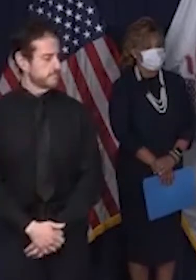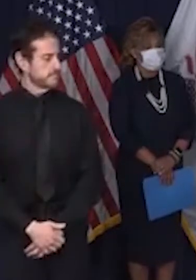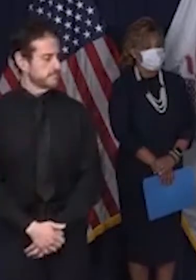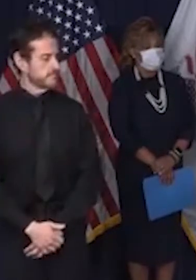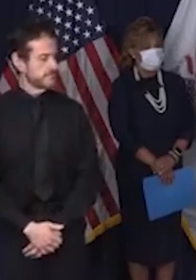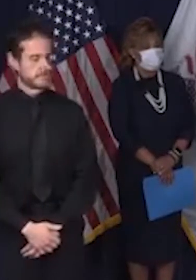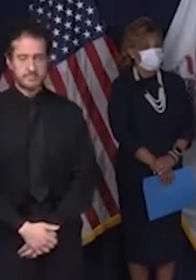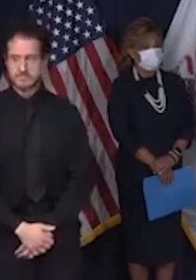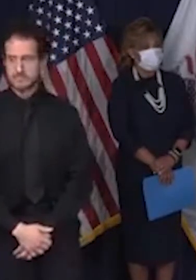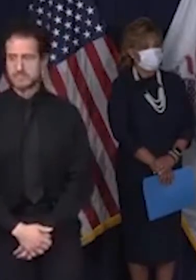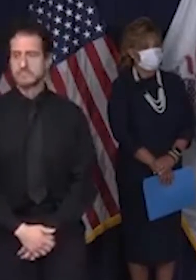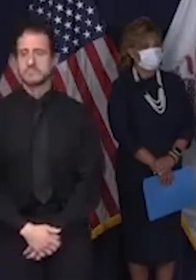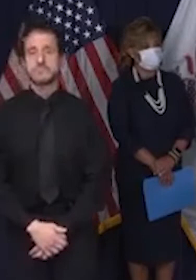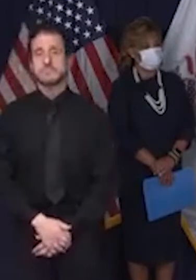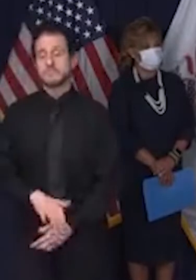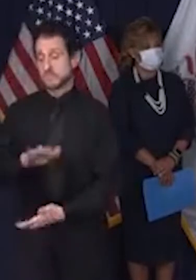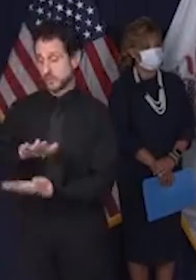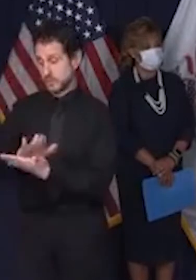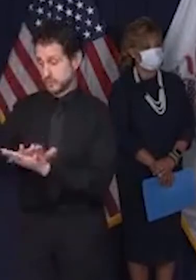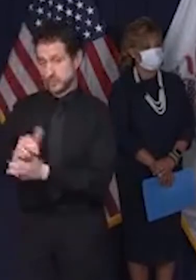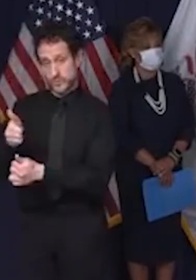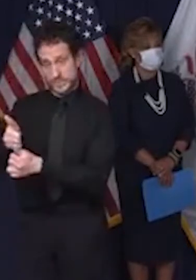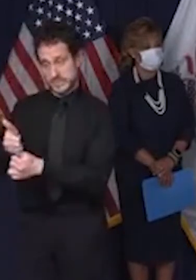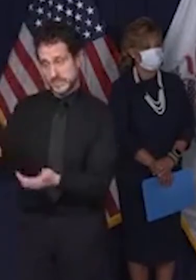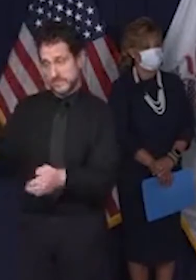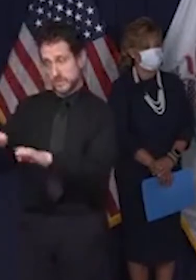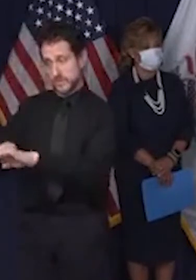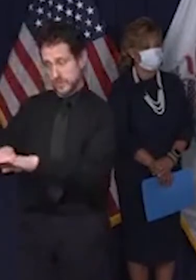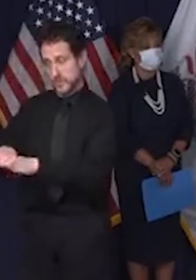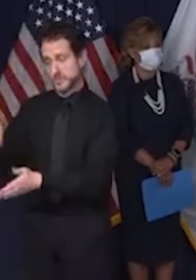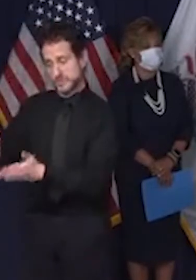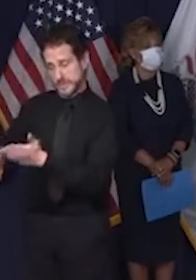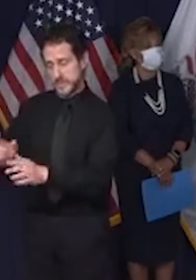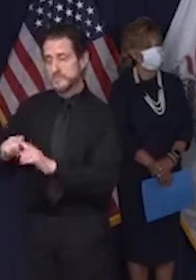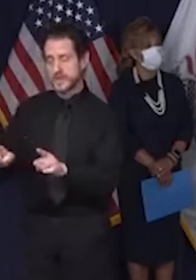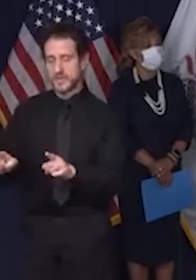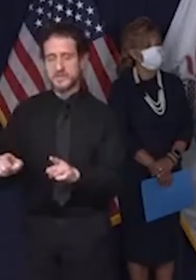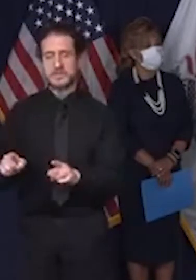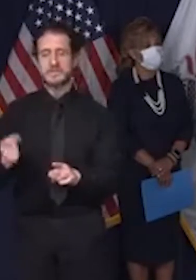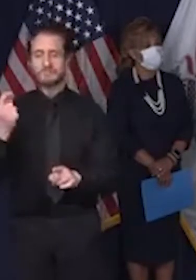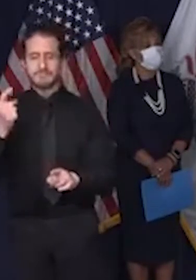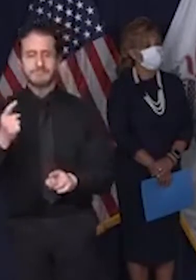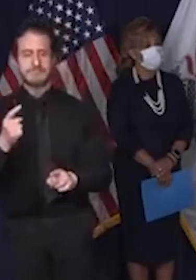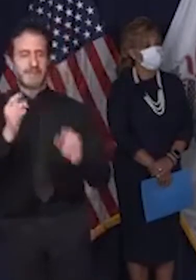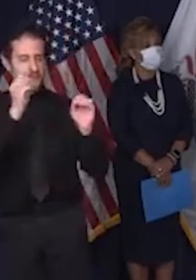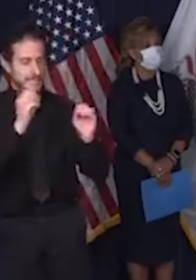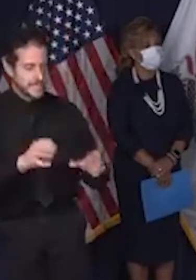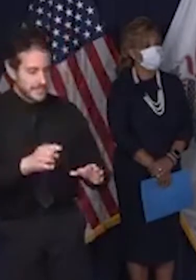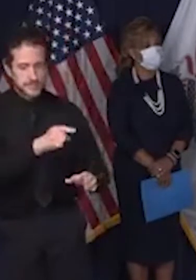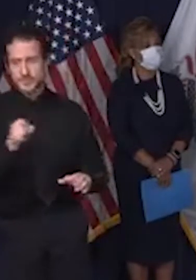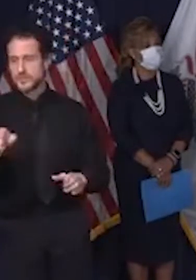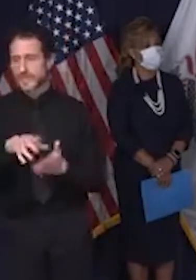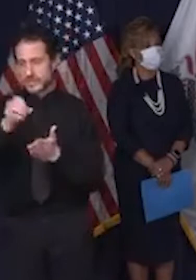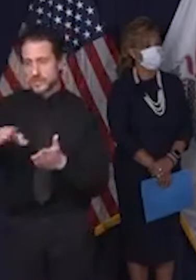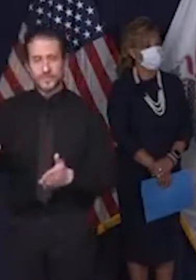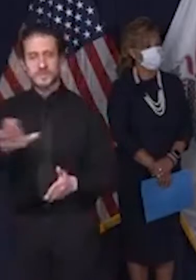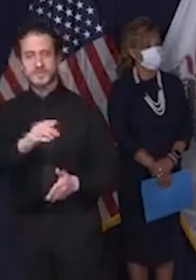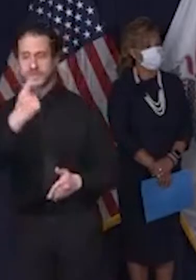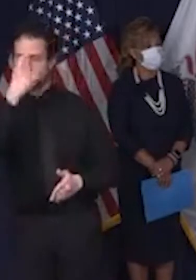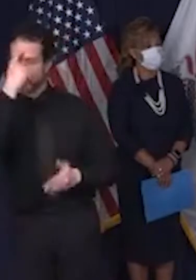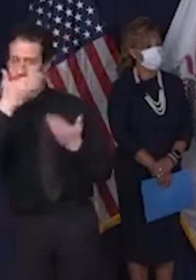Our school buildings may be closed, but the hearts and the minds of our teachers and students are wide